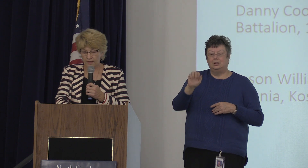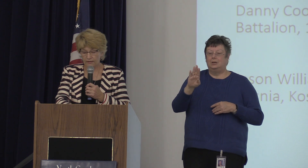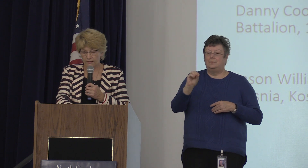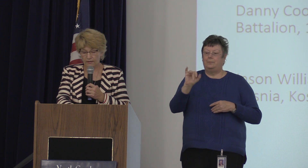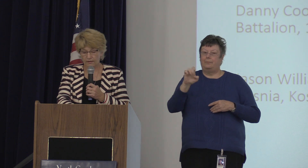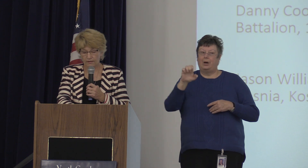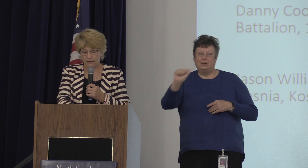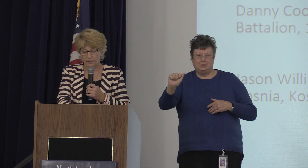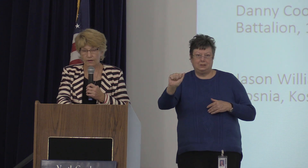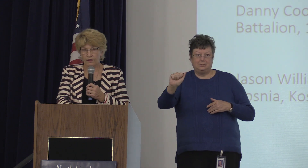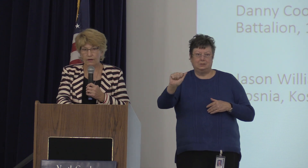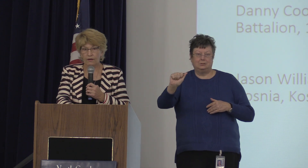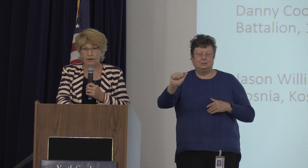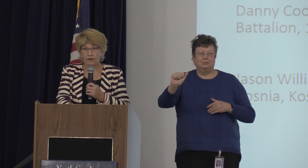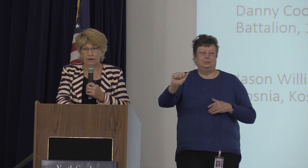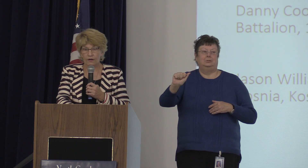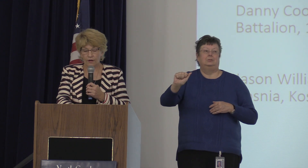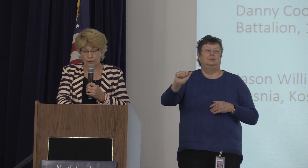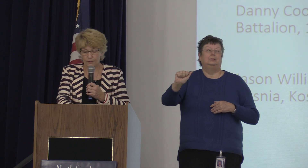Bosnia,